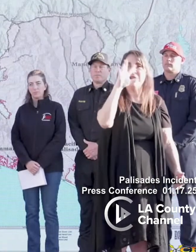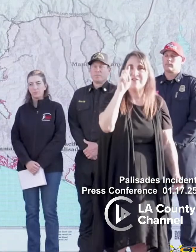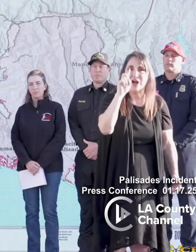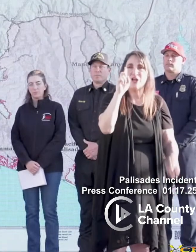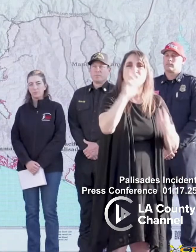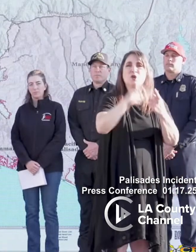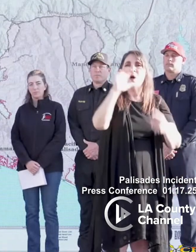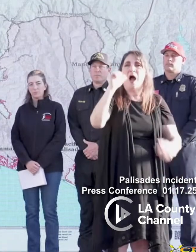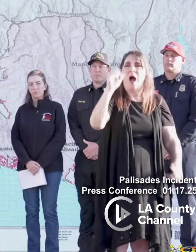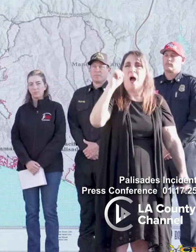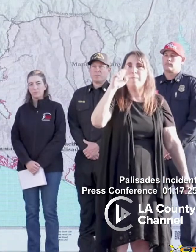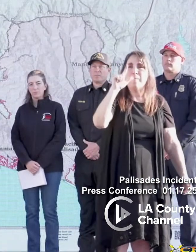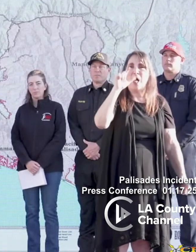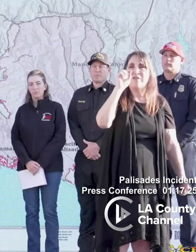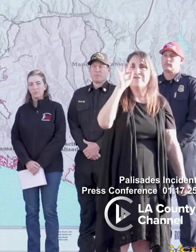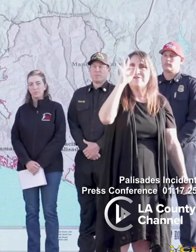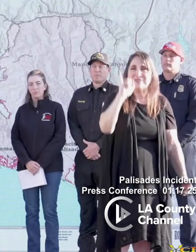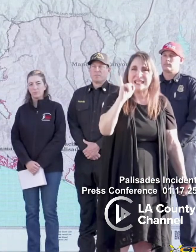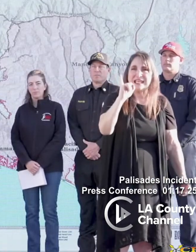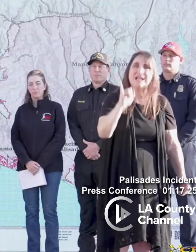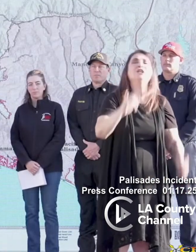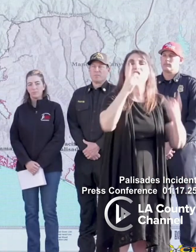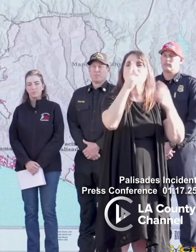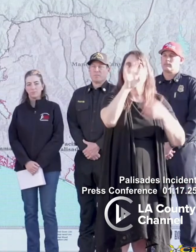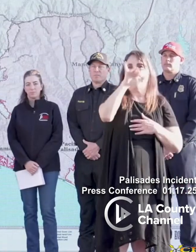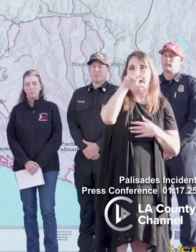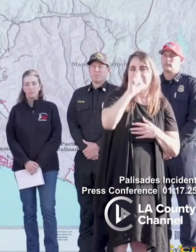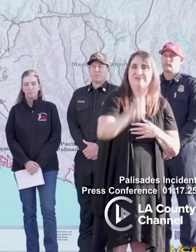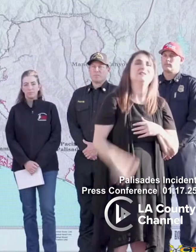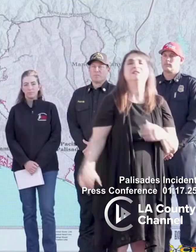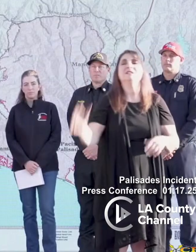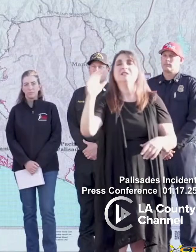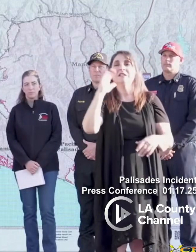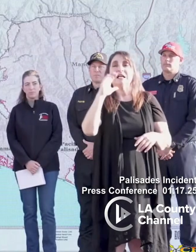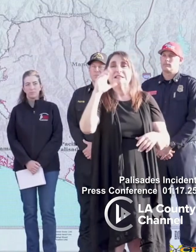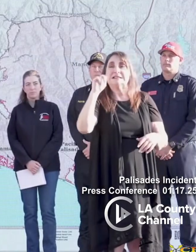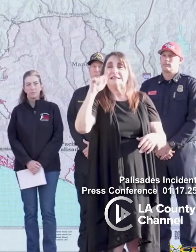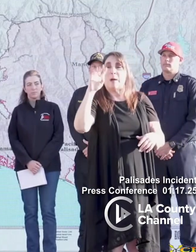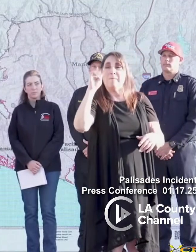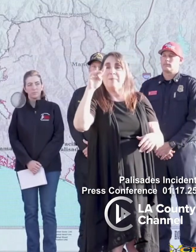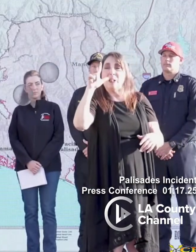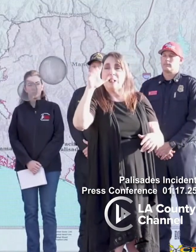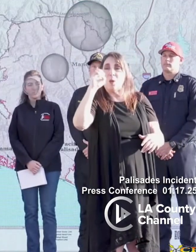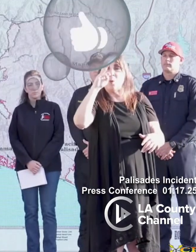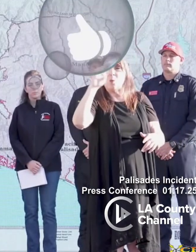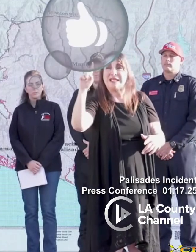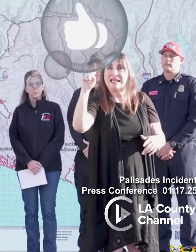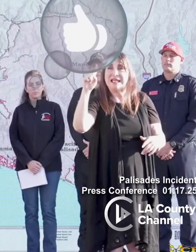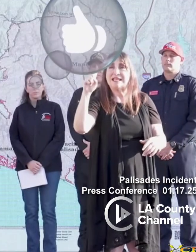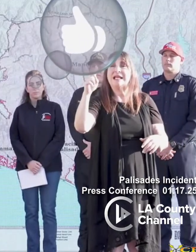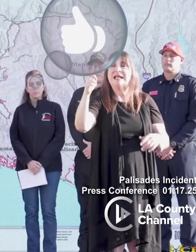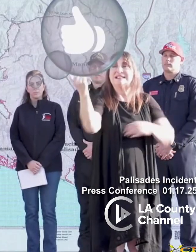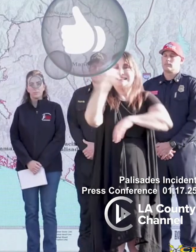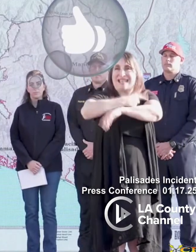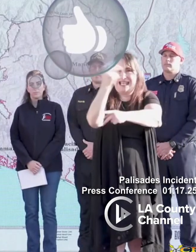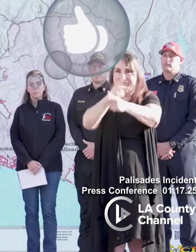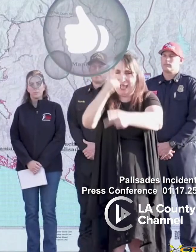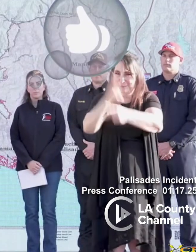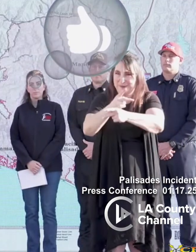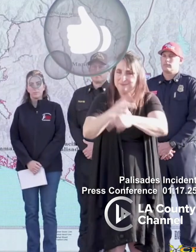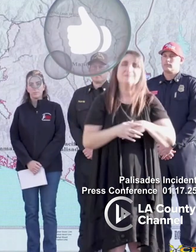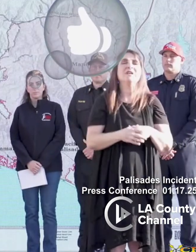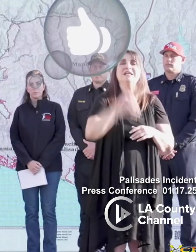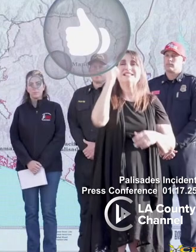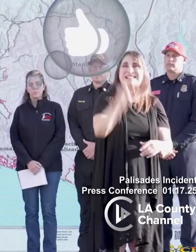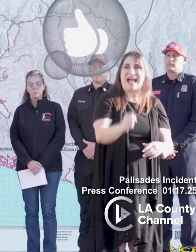Day Camp. For resident-only access, reduced to evacuation warning. South and southwest